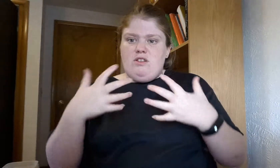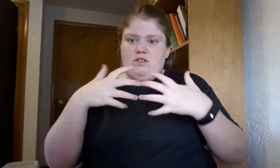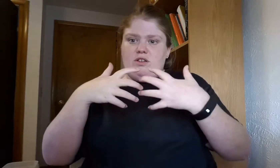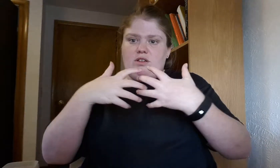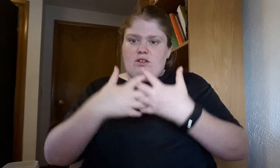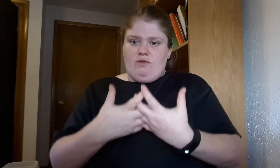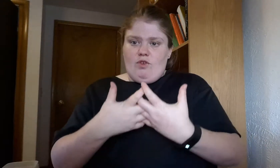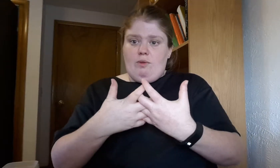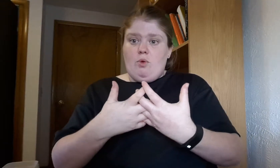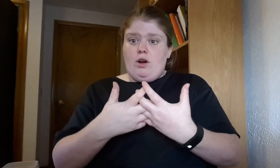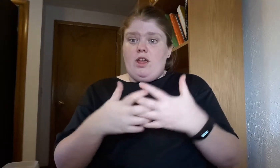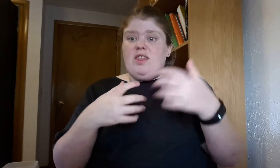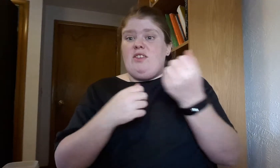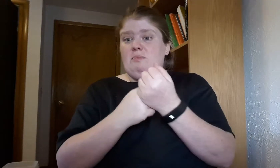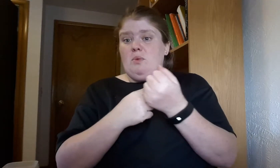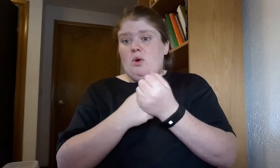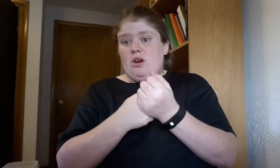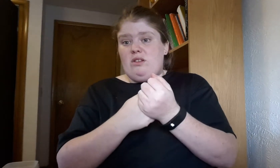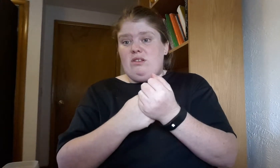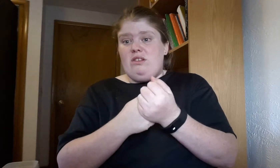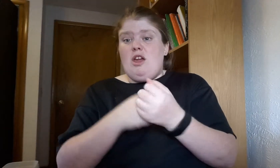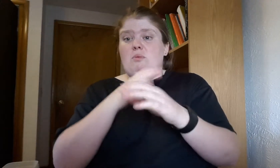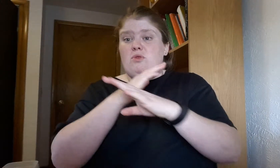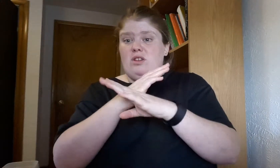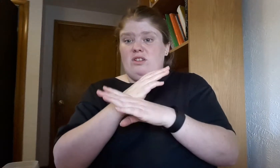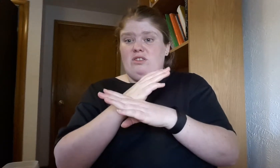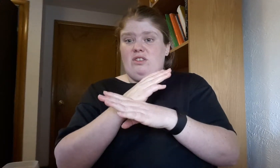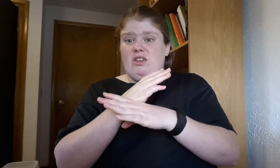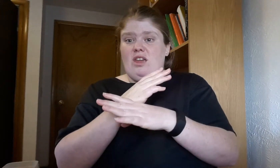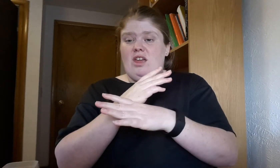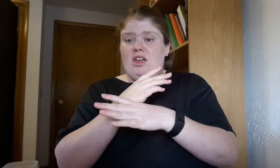that supports, protects, and allows us to be mobile.